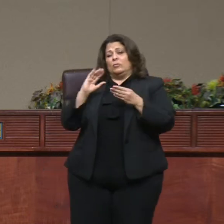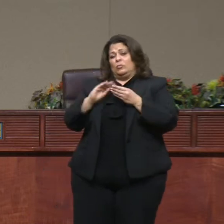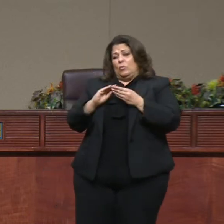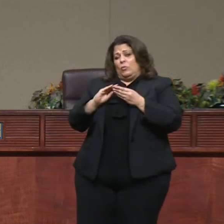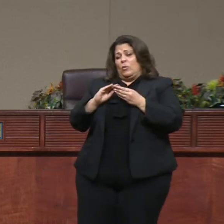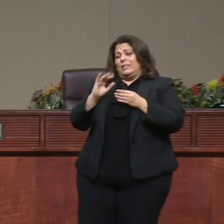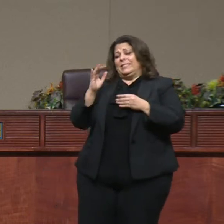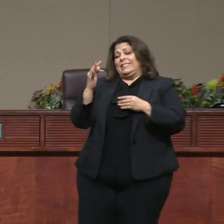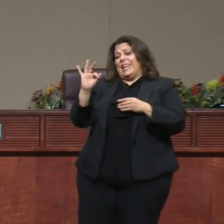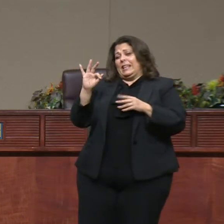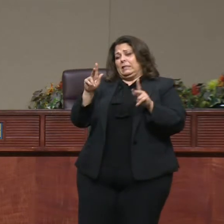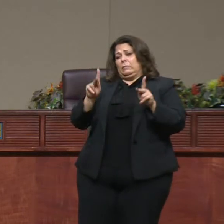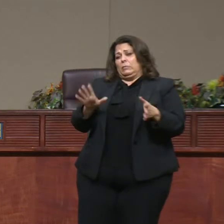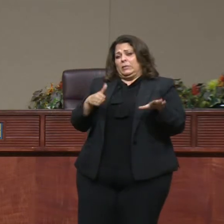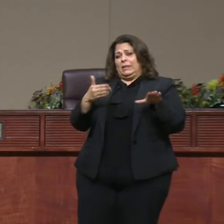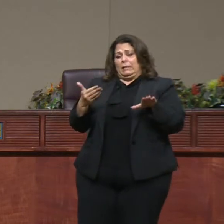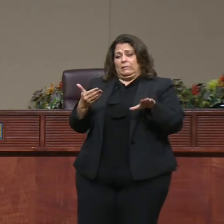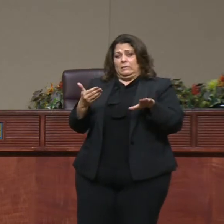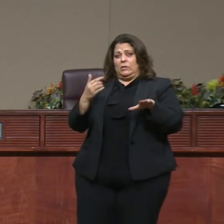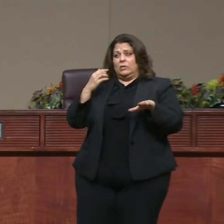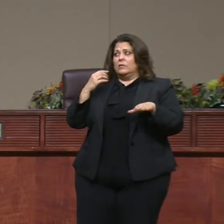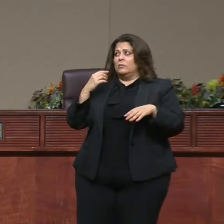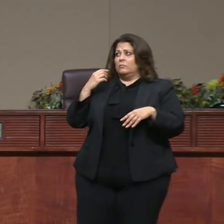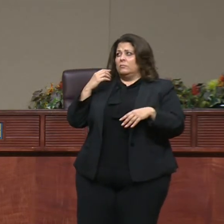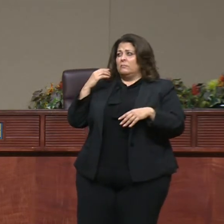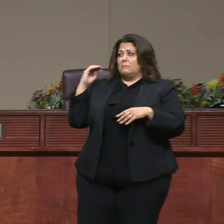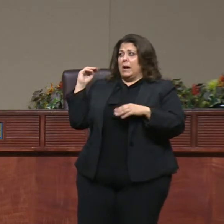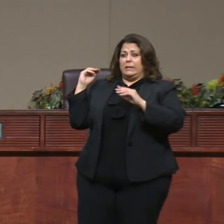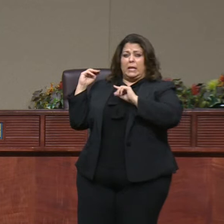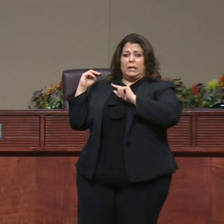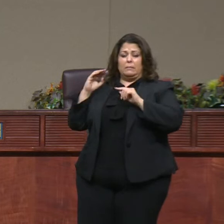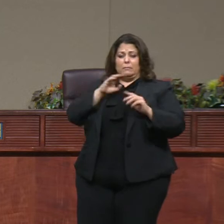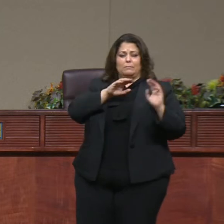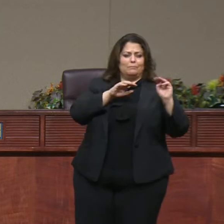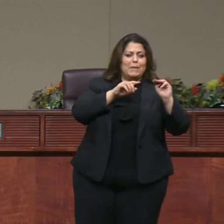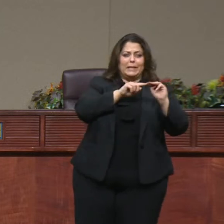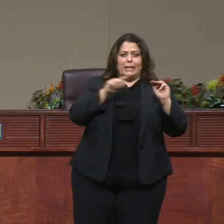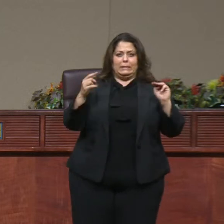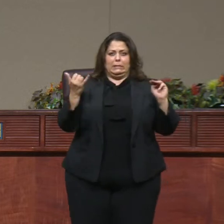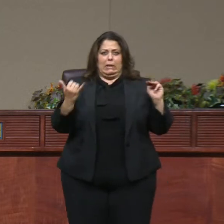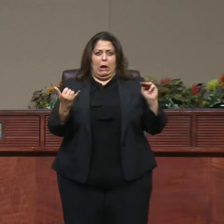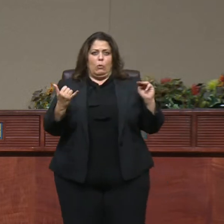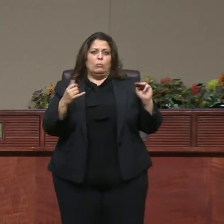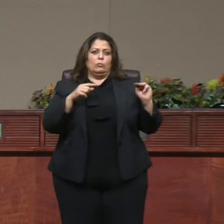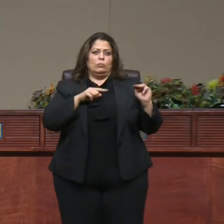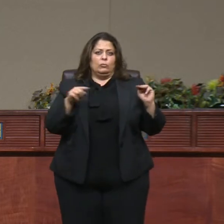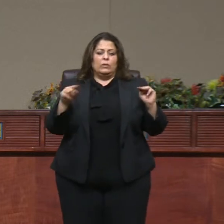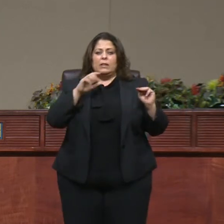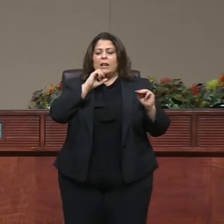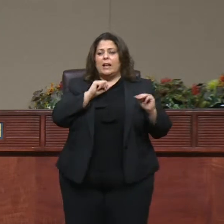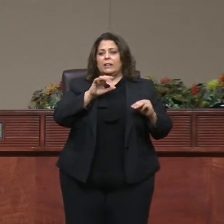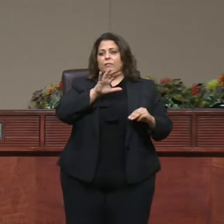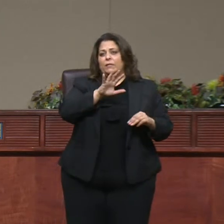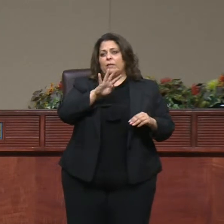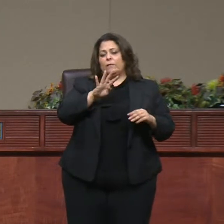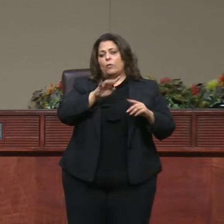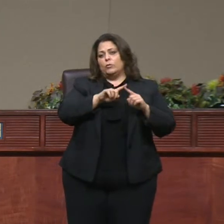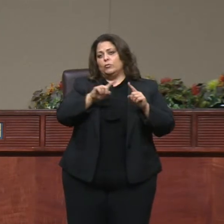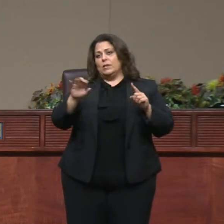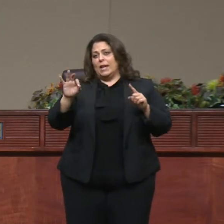been reported since we talked to you last. Age 54 to 92, 5